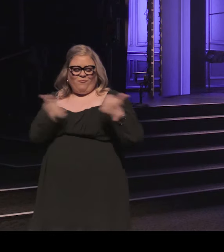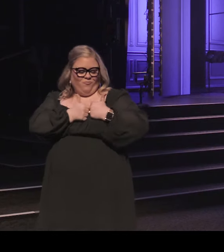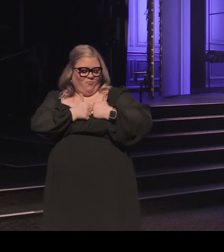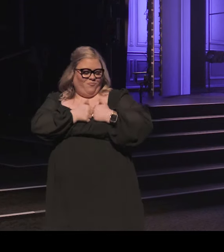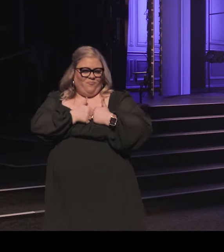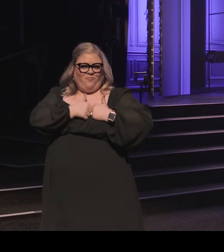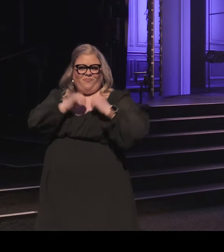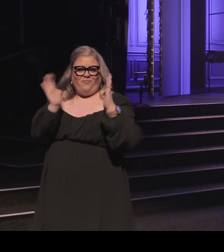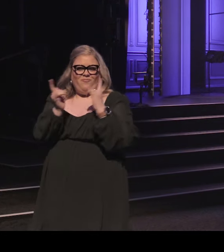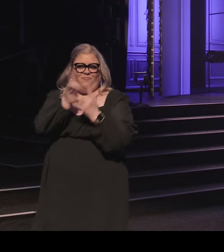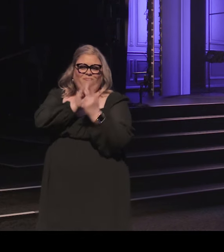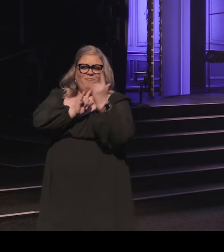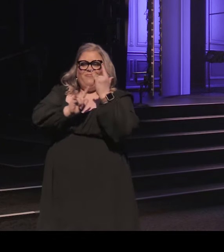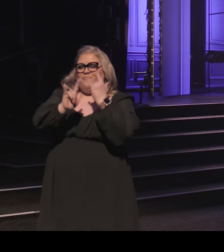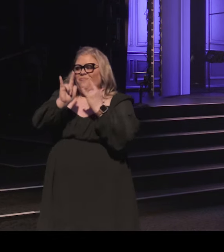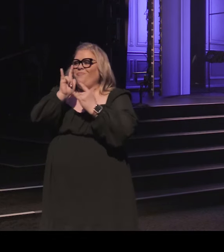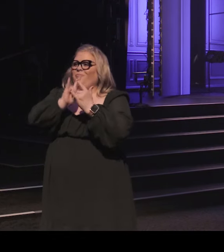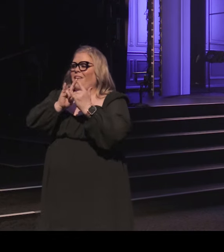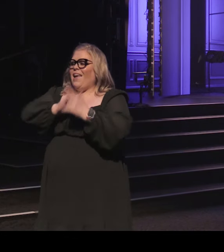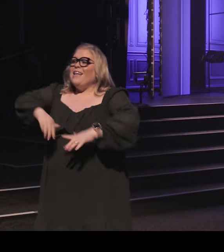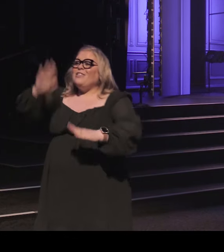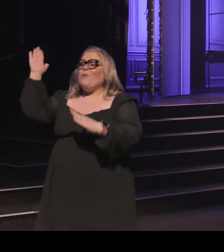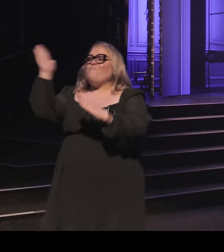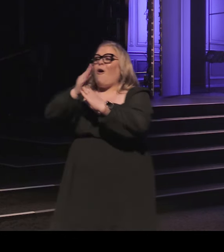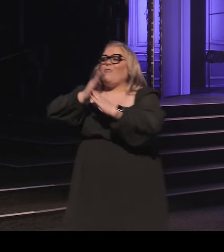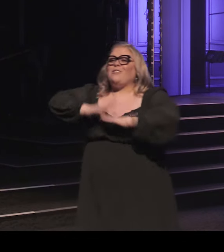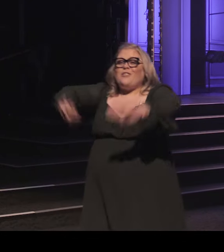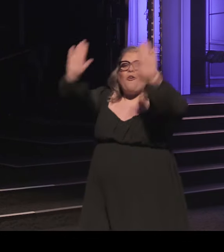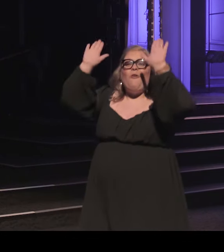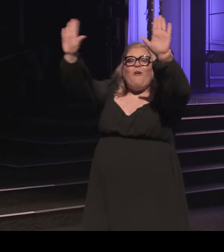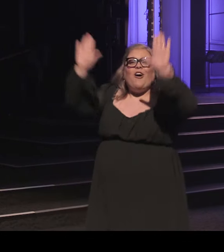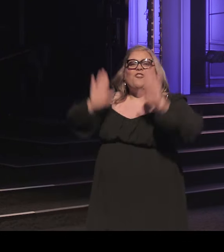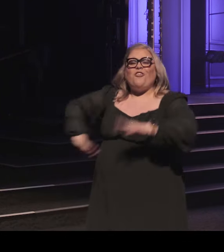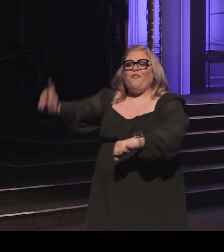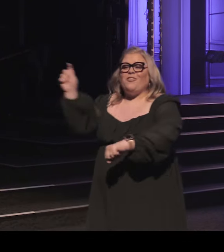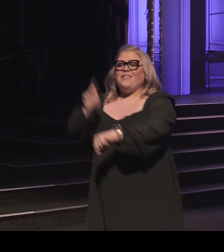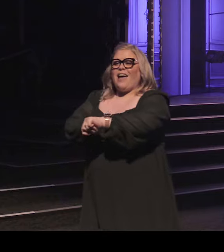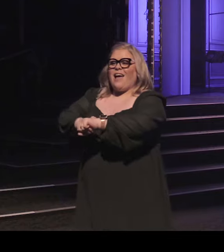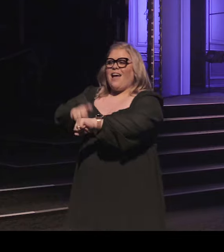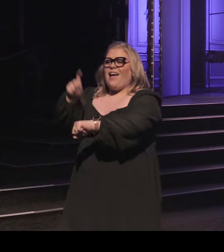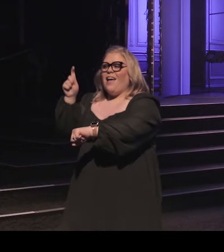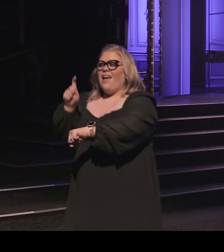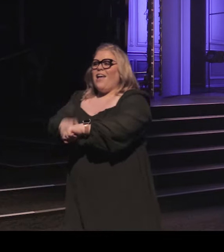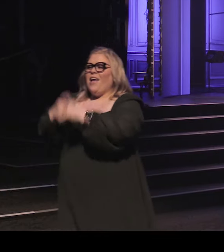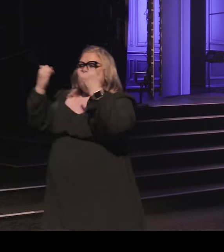young ones are near. It's the most wonderful